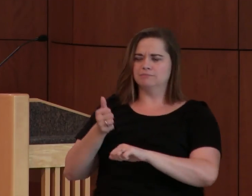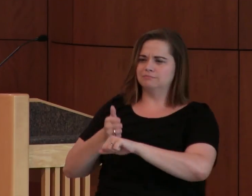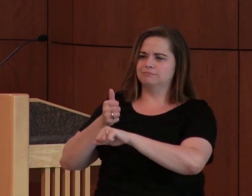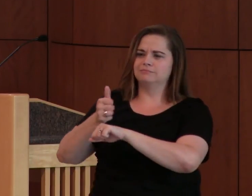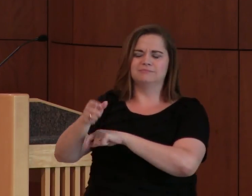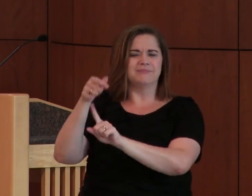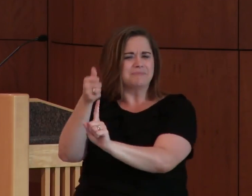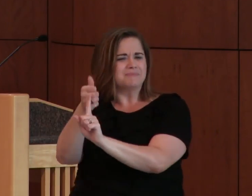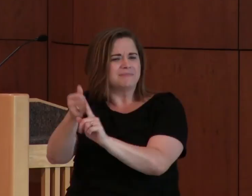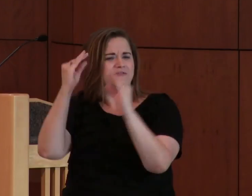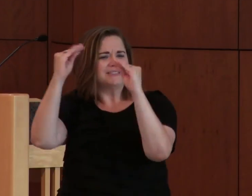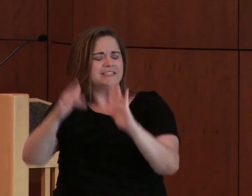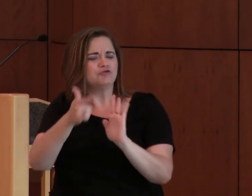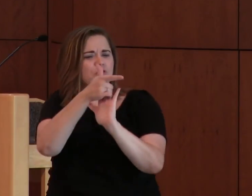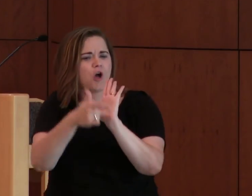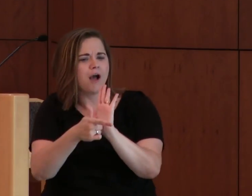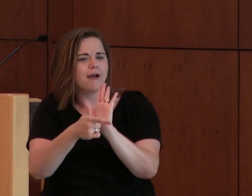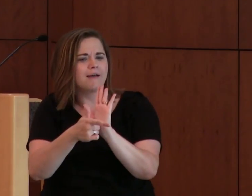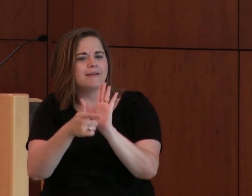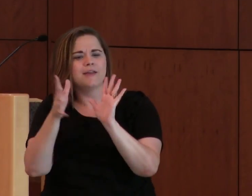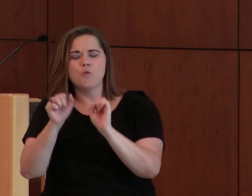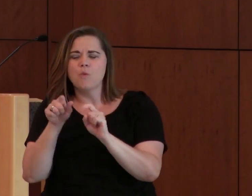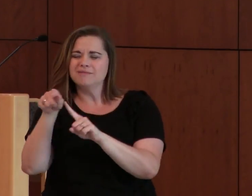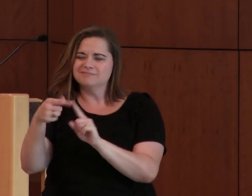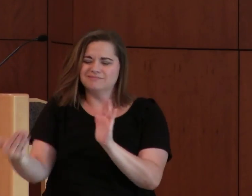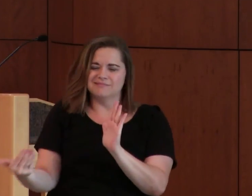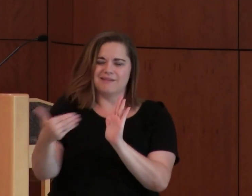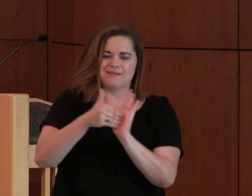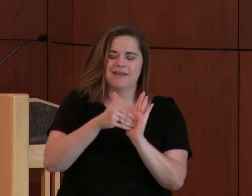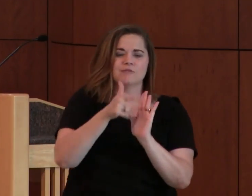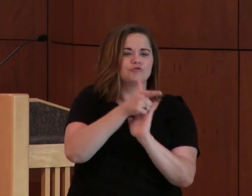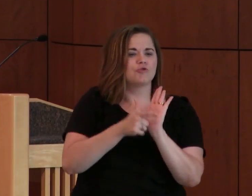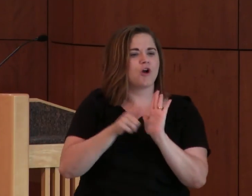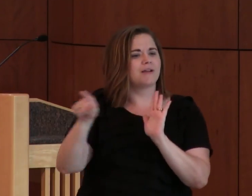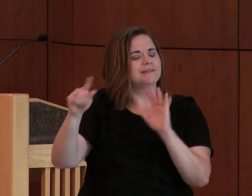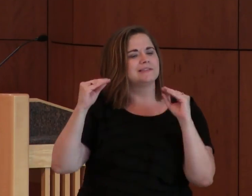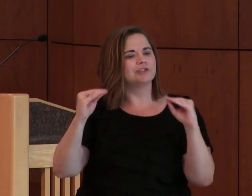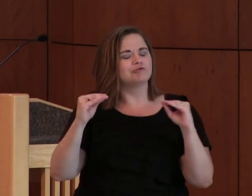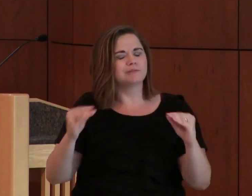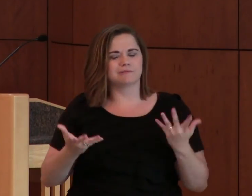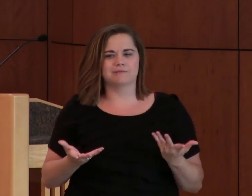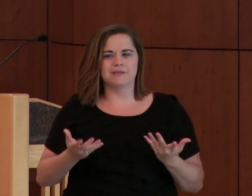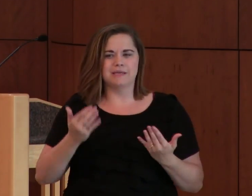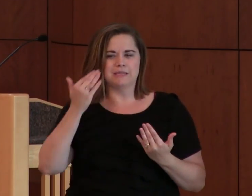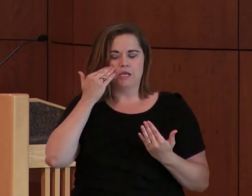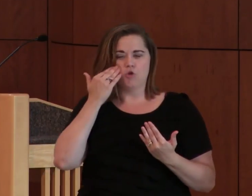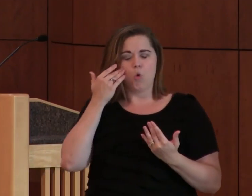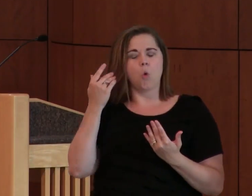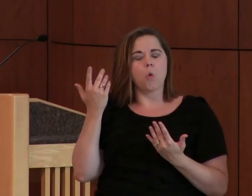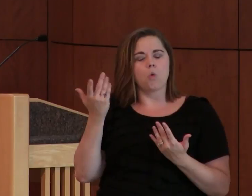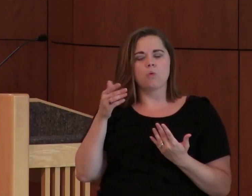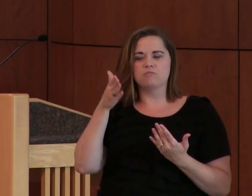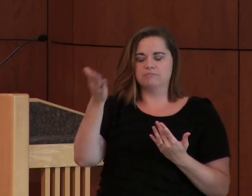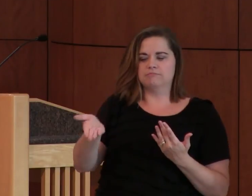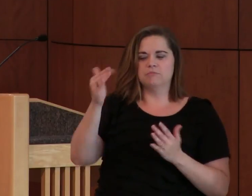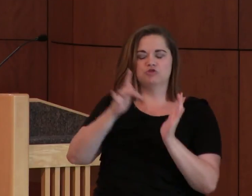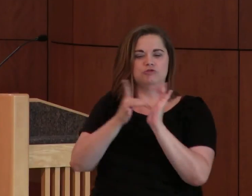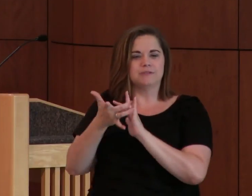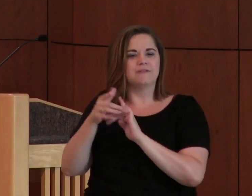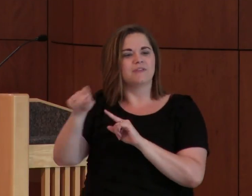of the law, against the very law that he claims to teach. And they know something about Jesus because they have heard him teach, they